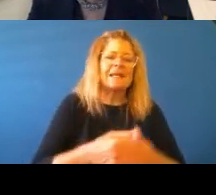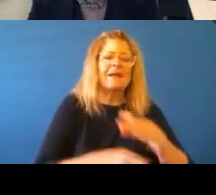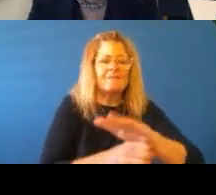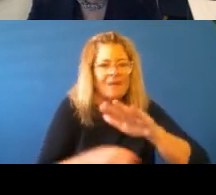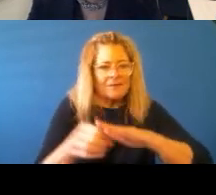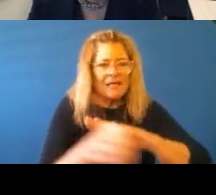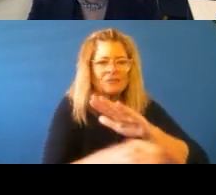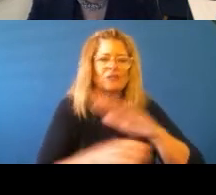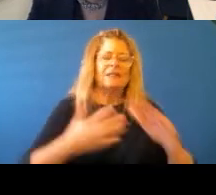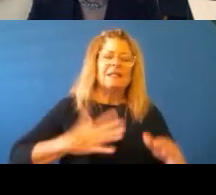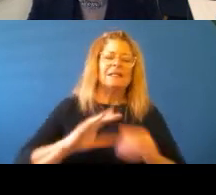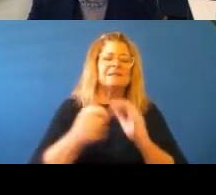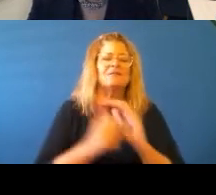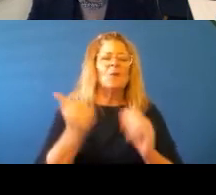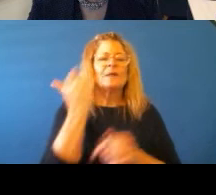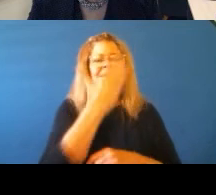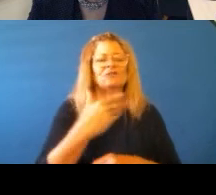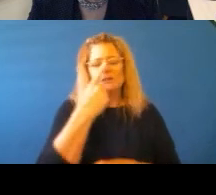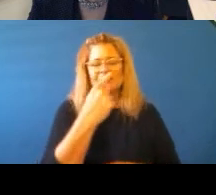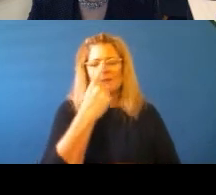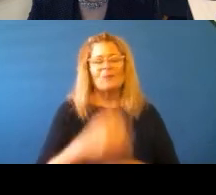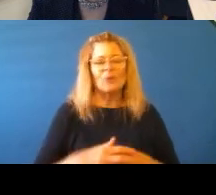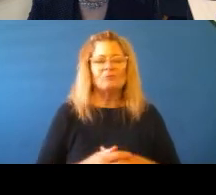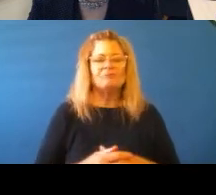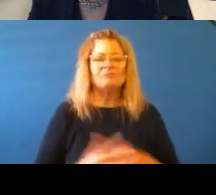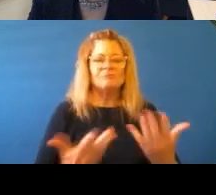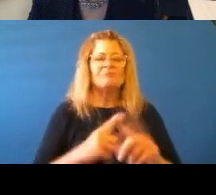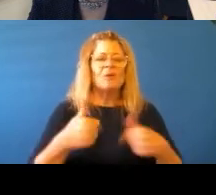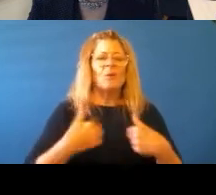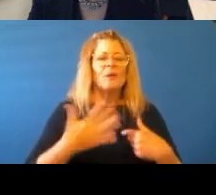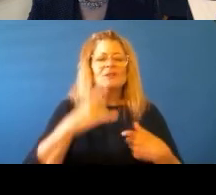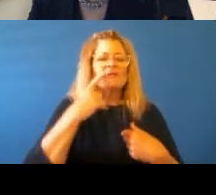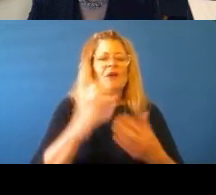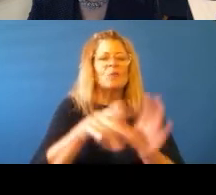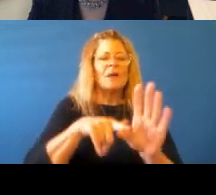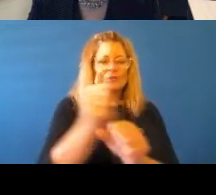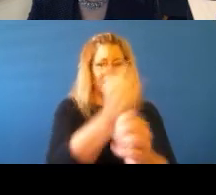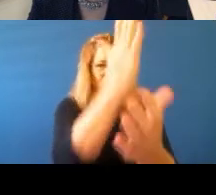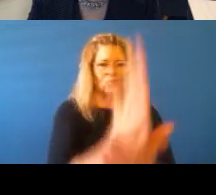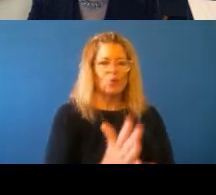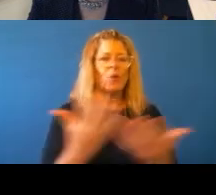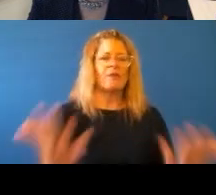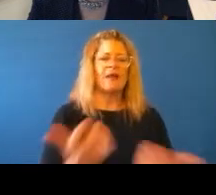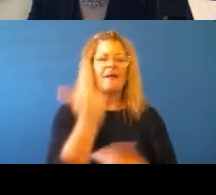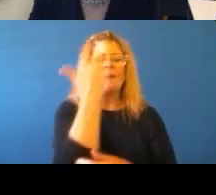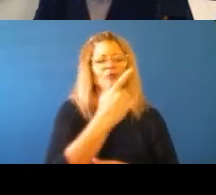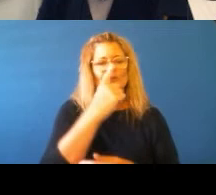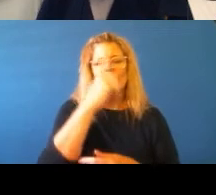to control their own destiny. And we have to find ways to make sure that they can do